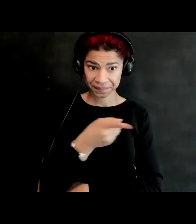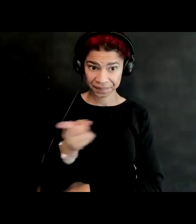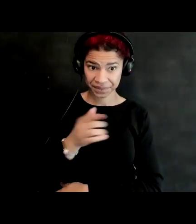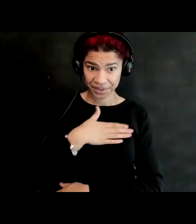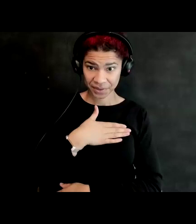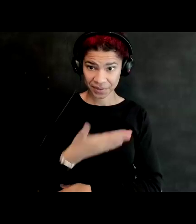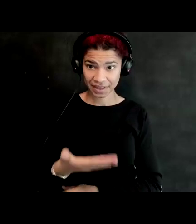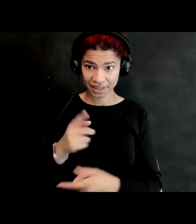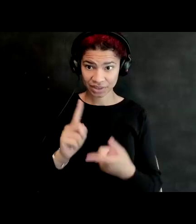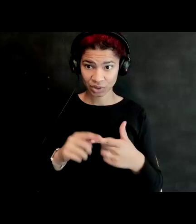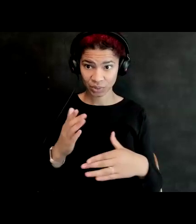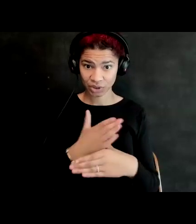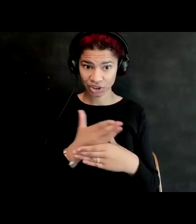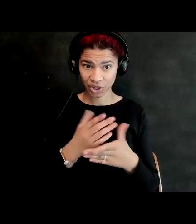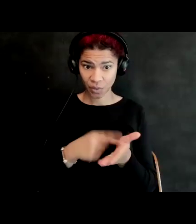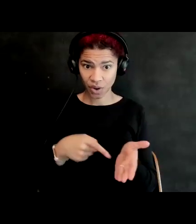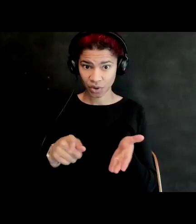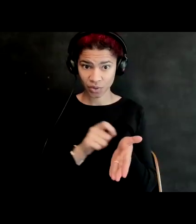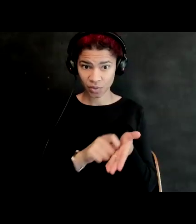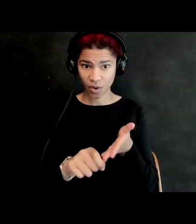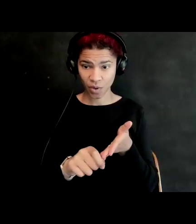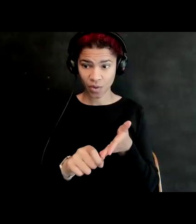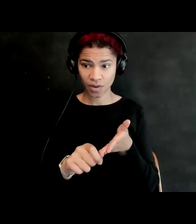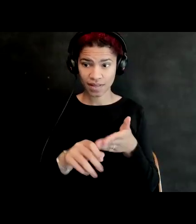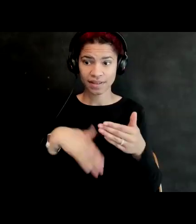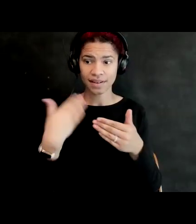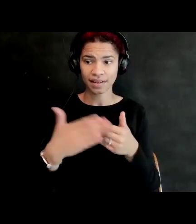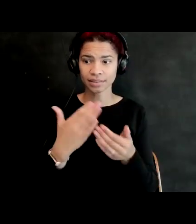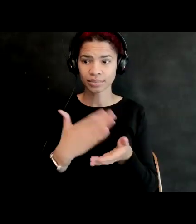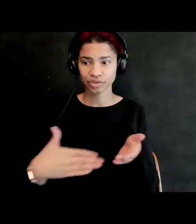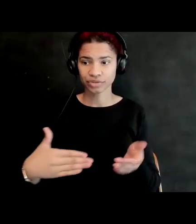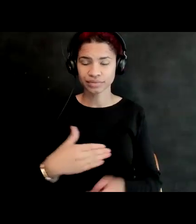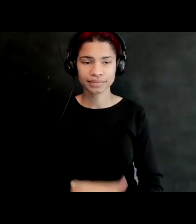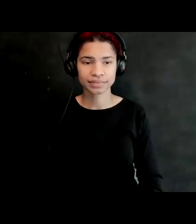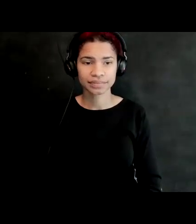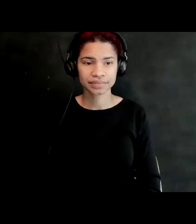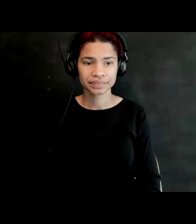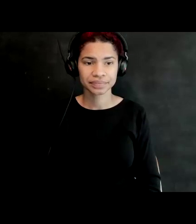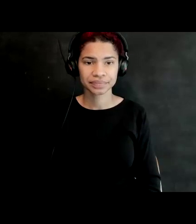to share their piece. That is the next step.